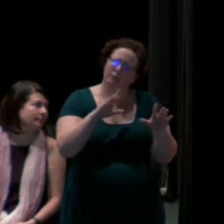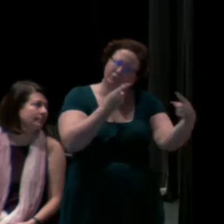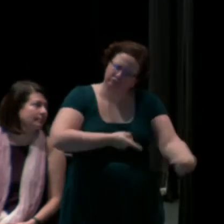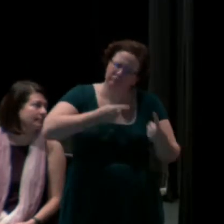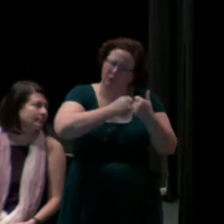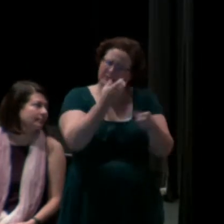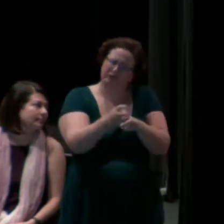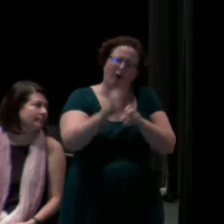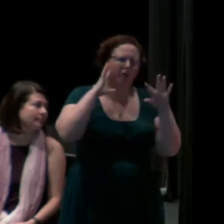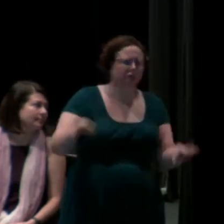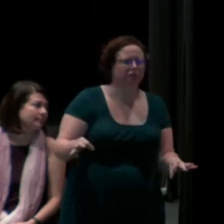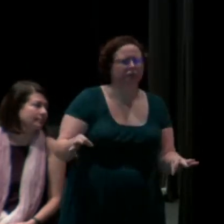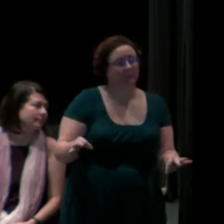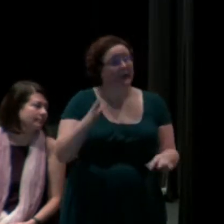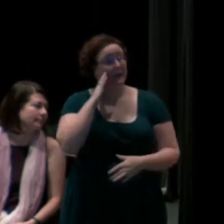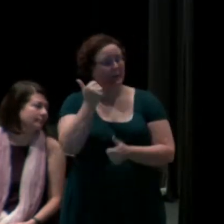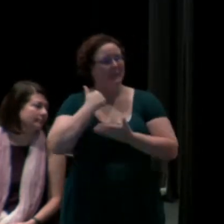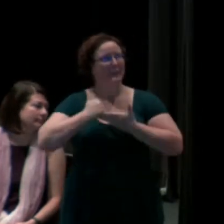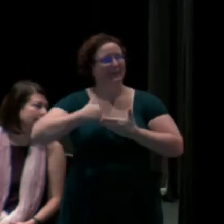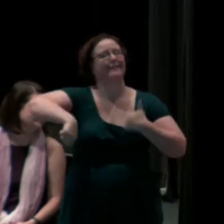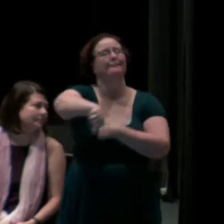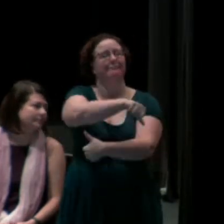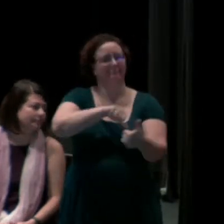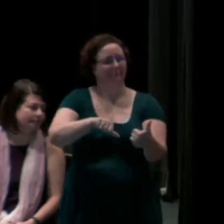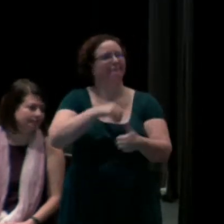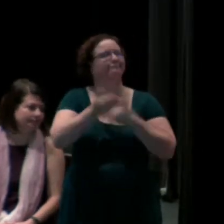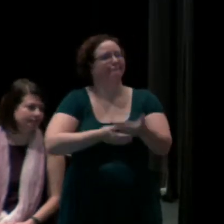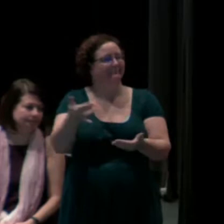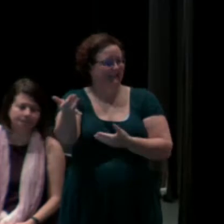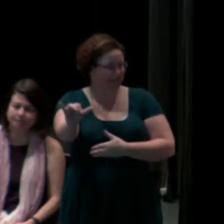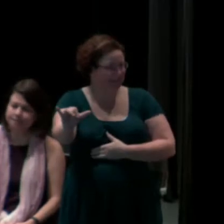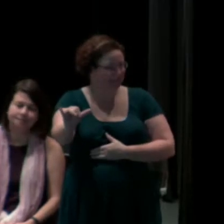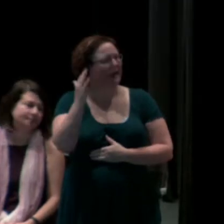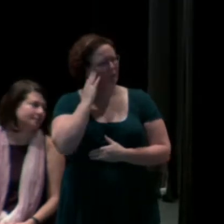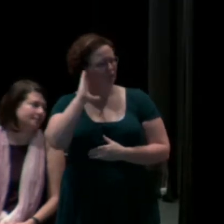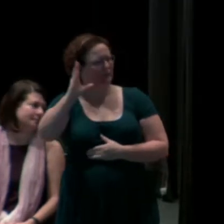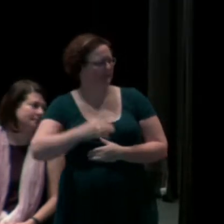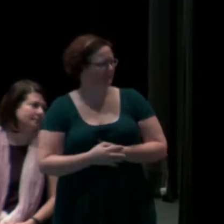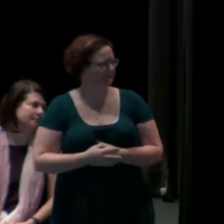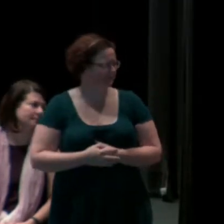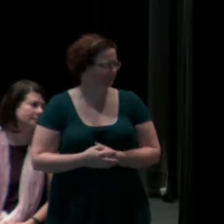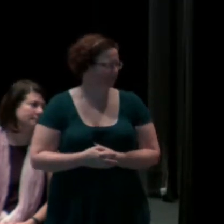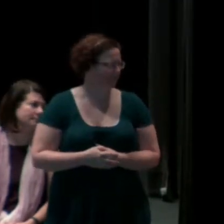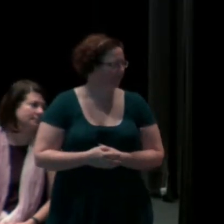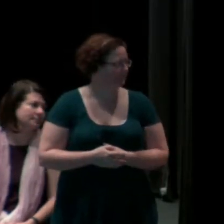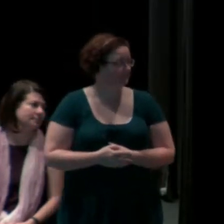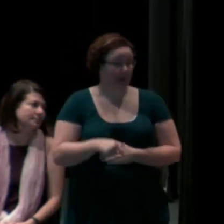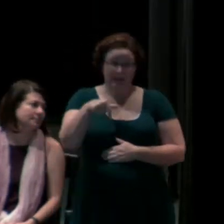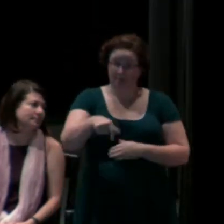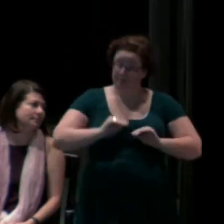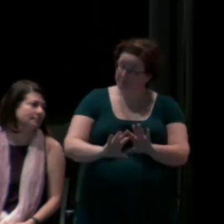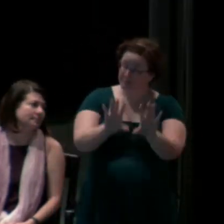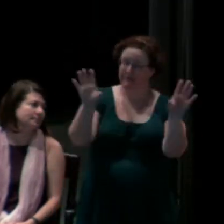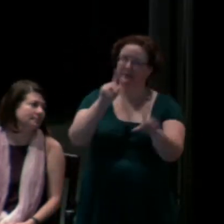decisions. And I know you can help each other in that process as well. And I know that you will. Because this clearly